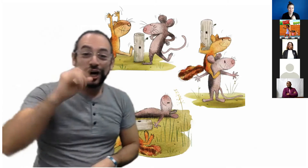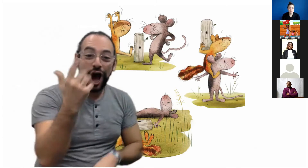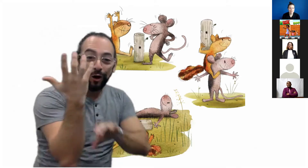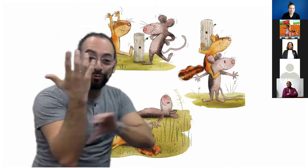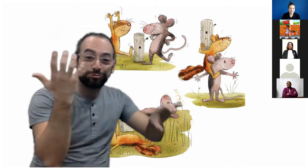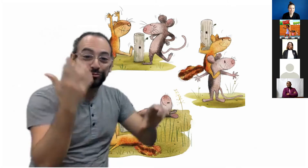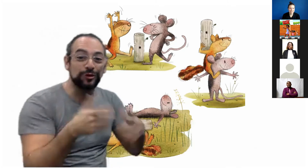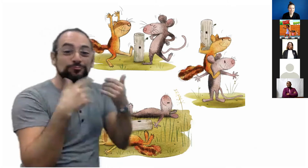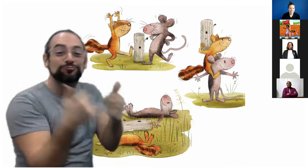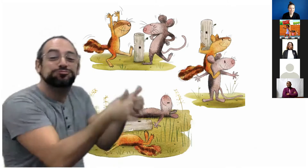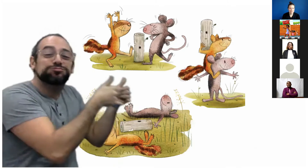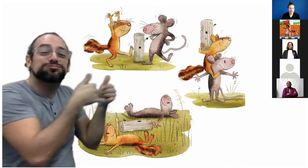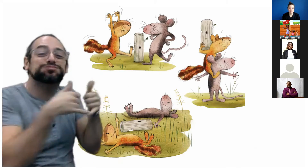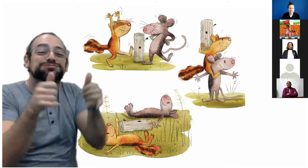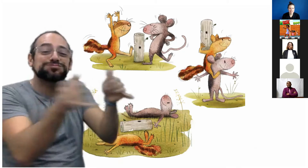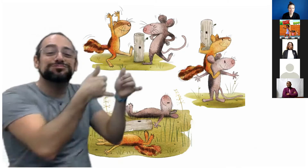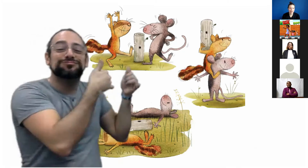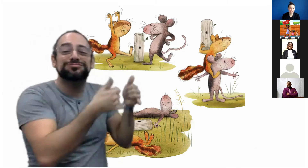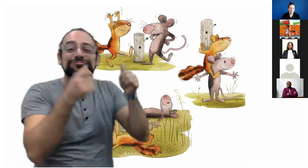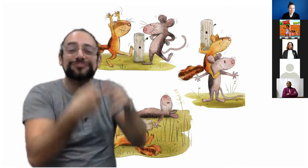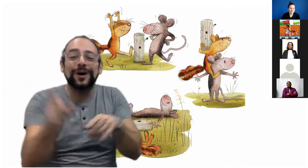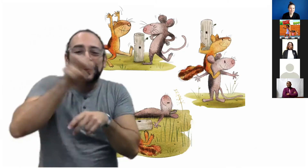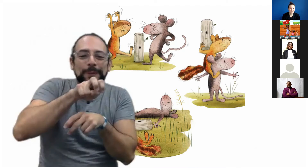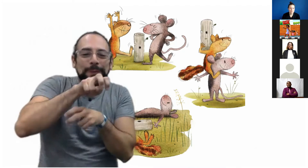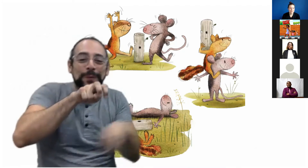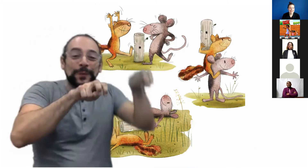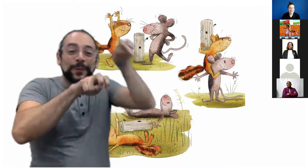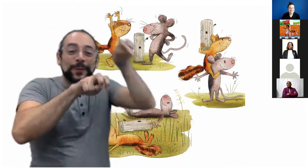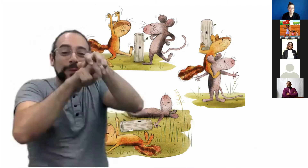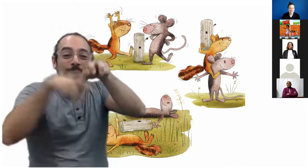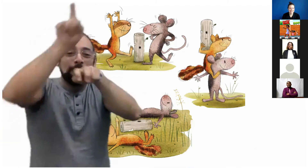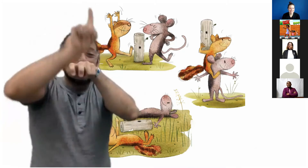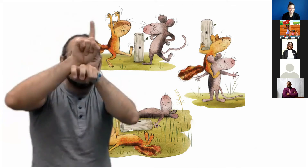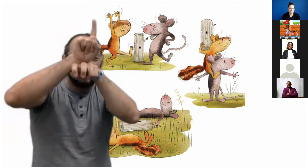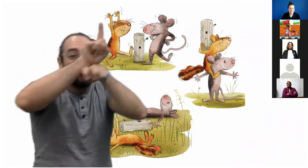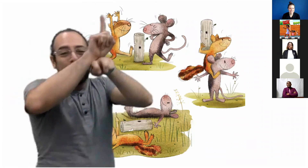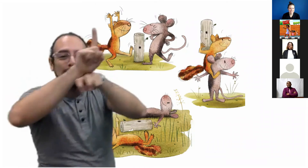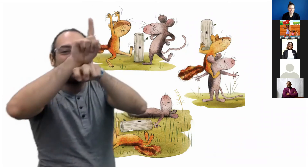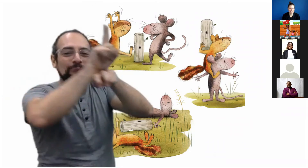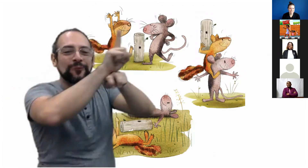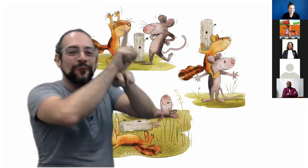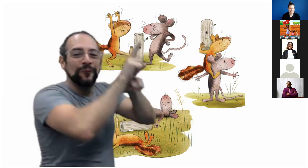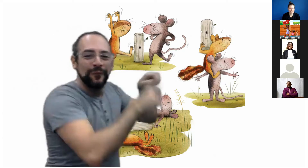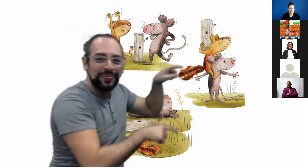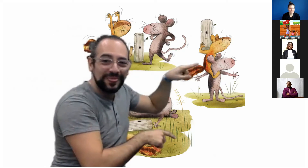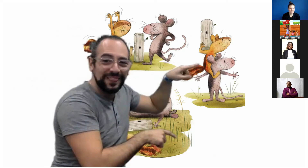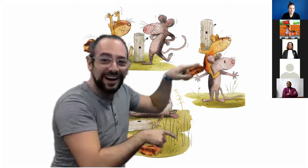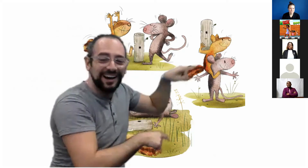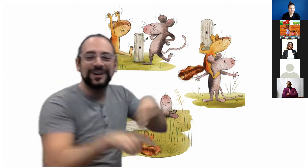So the chipmunk, the mouse, and the log played together.